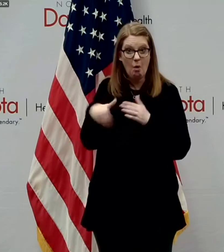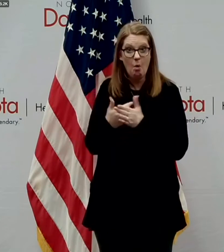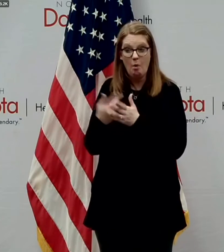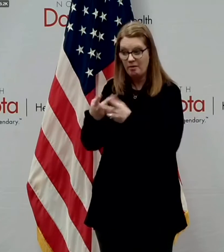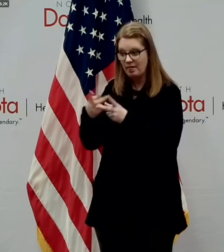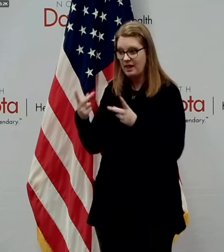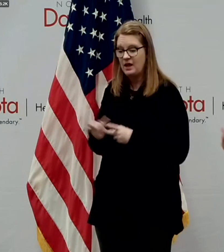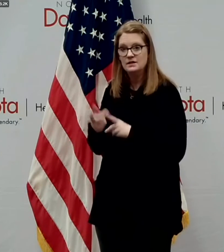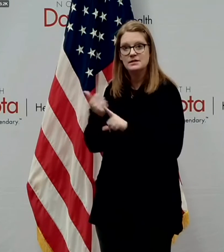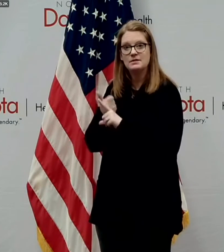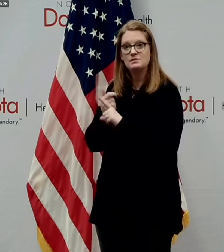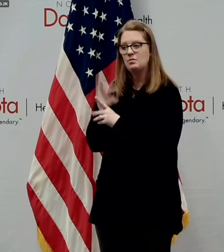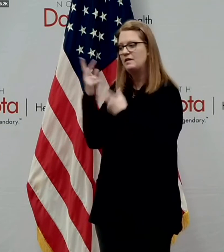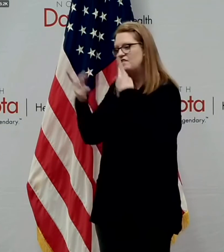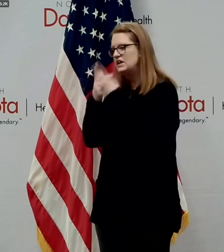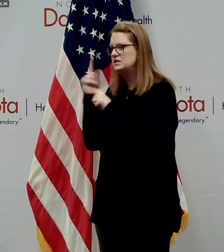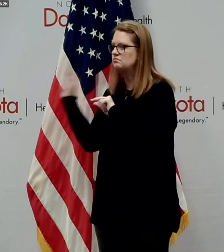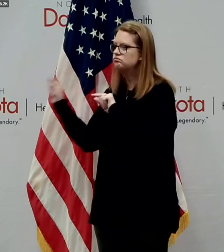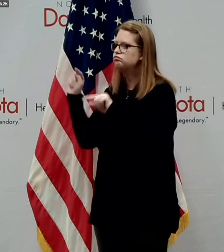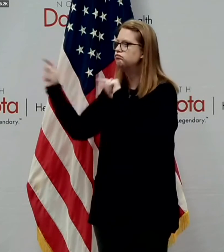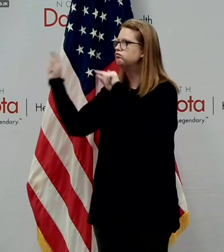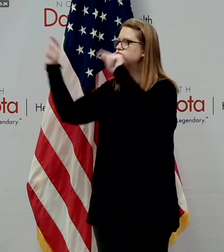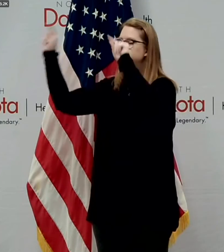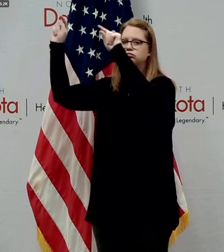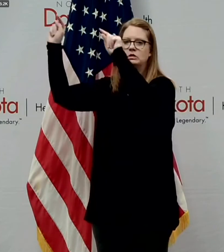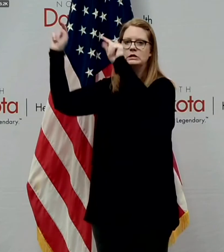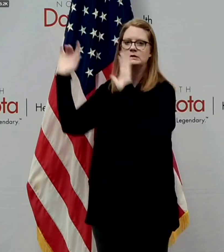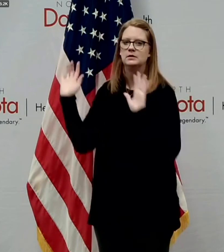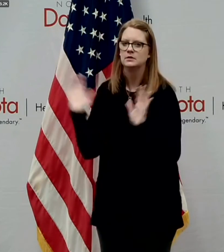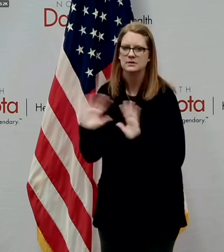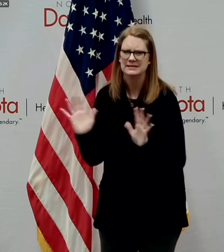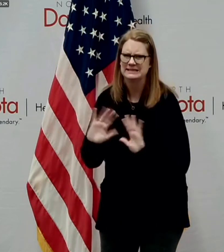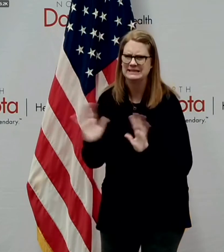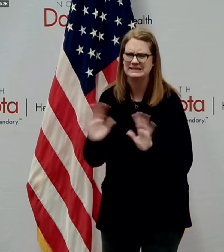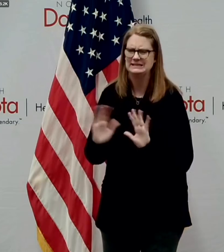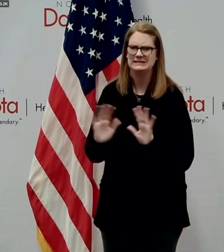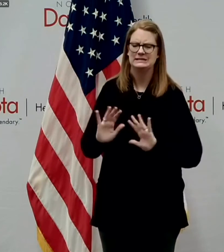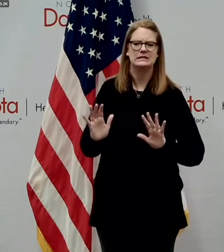contact with a lot of patients. We're trying to really work with the